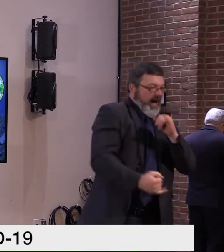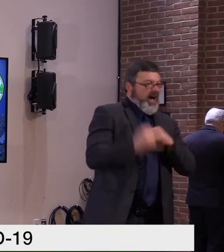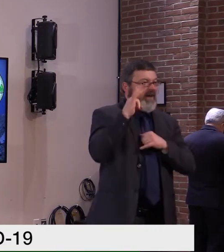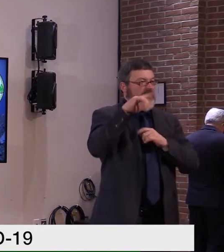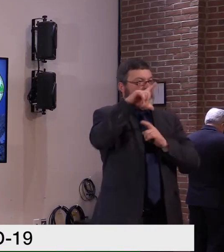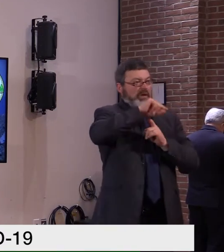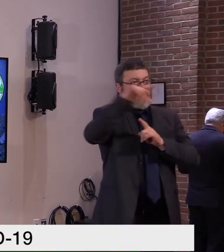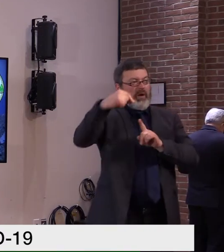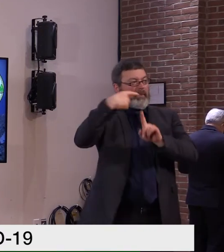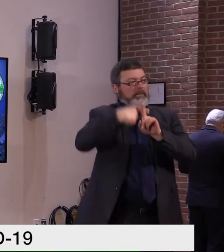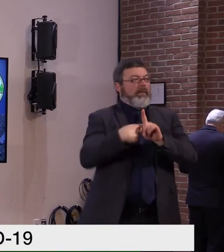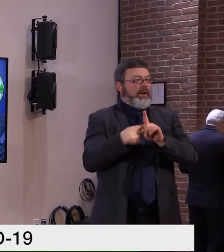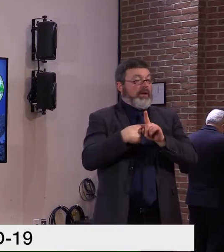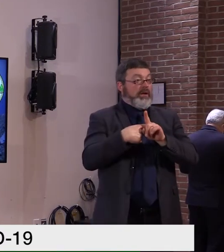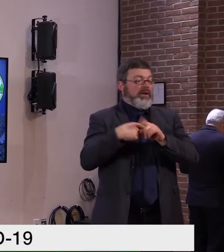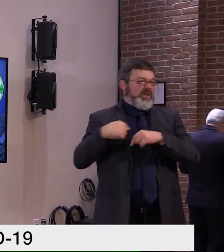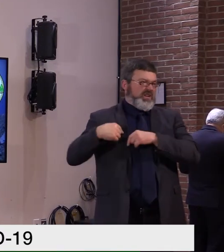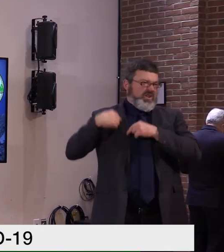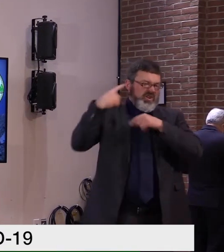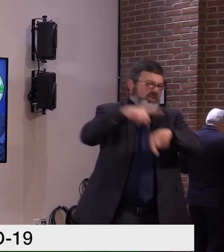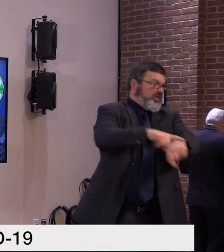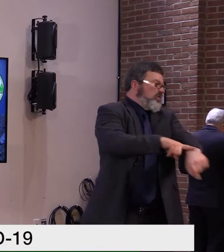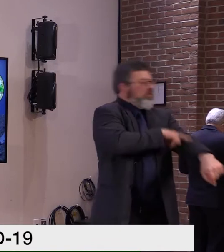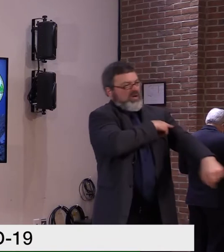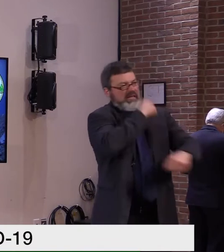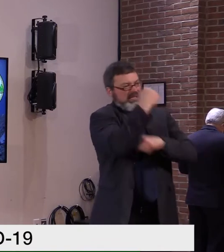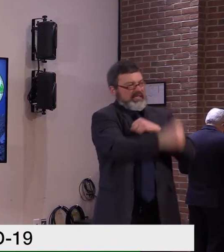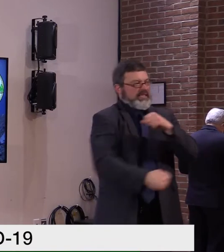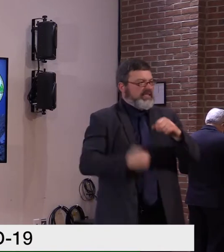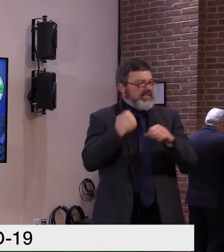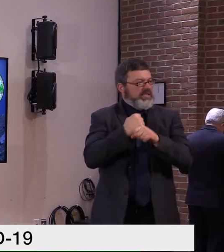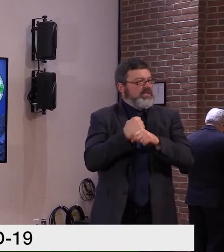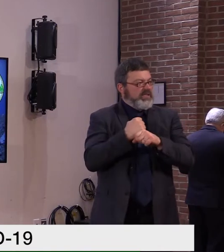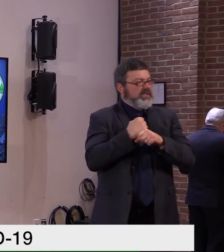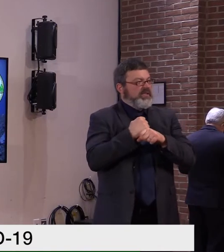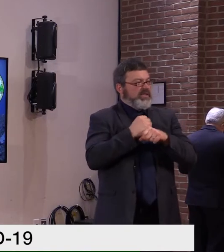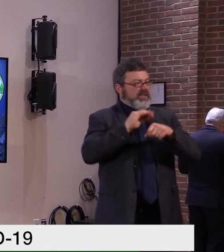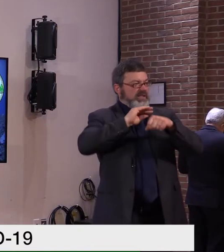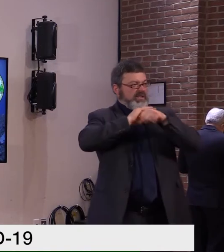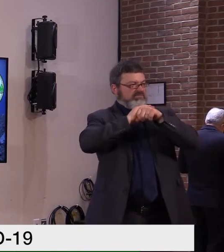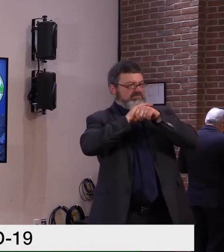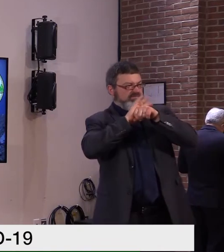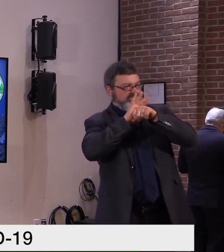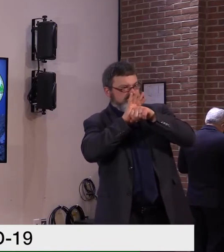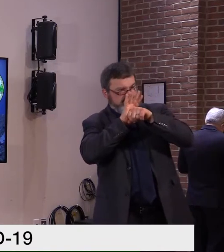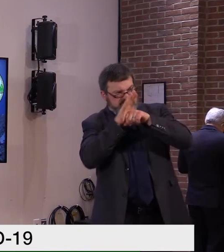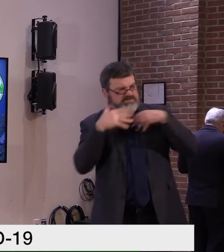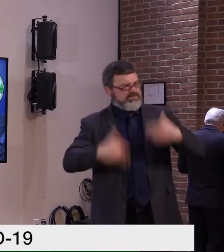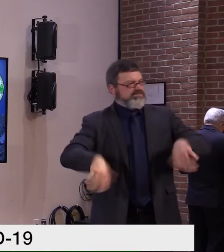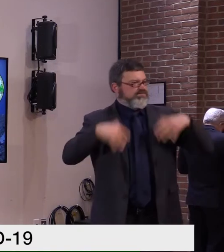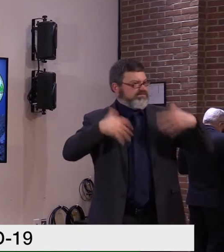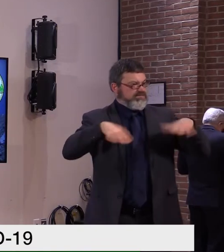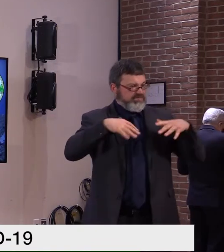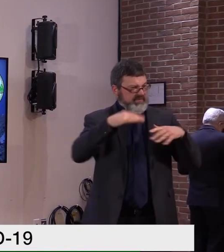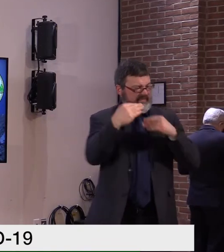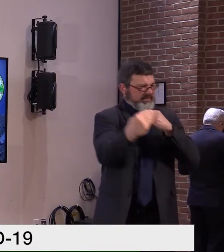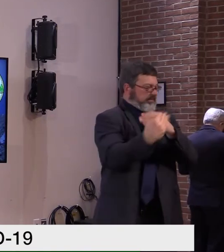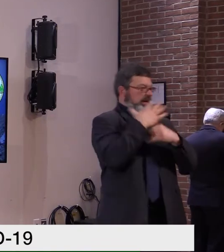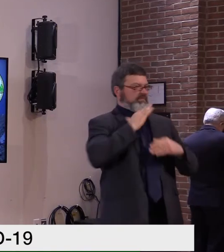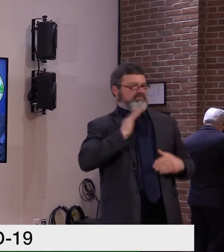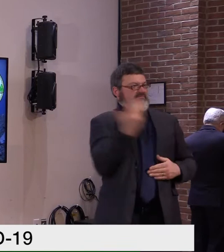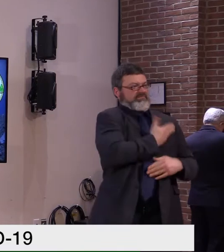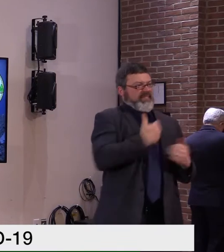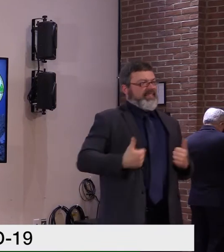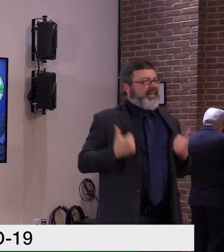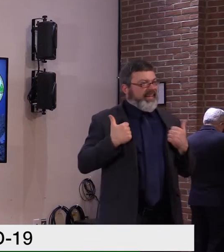so much in the spring, and many of you continue to adapt and adjust your lives to help keep each other safe. I know